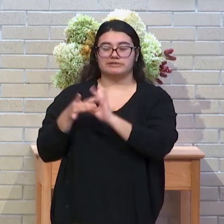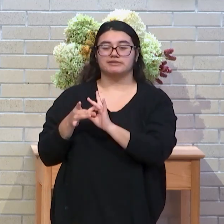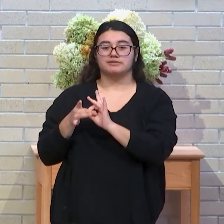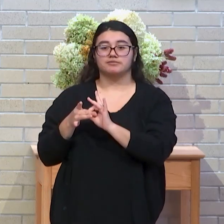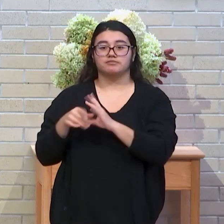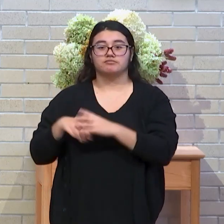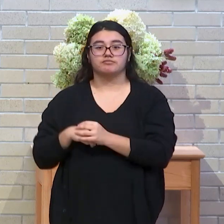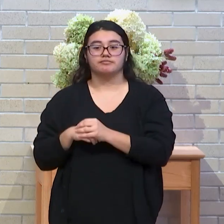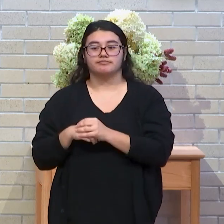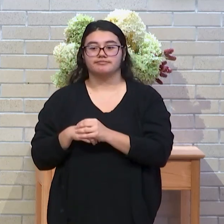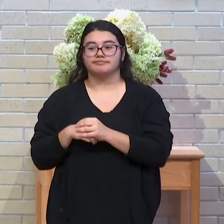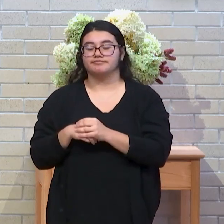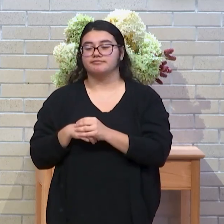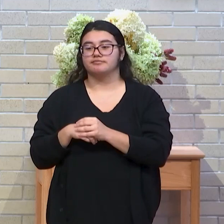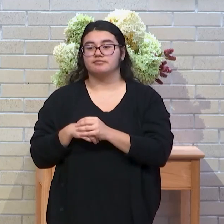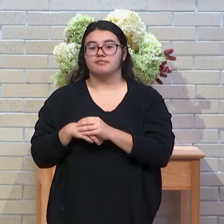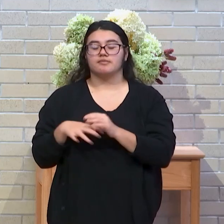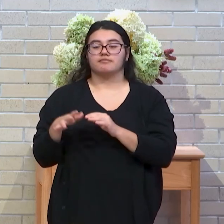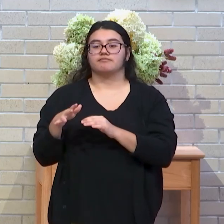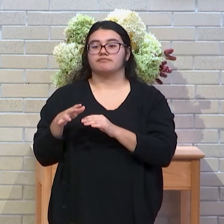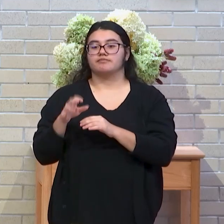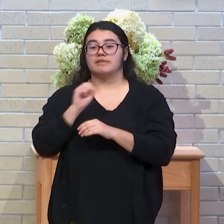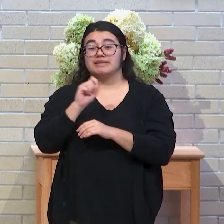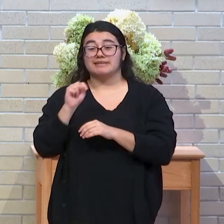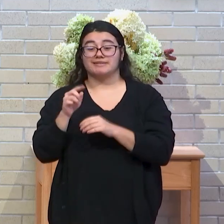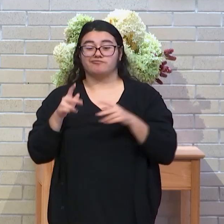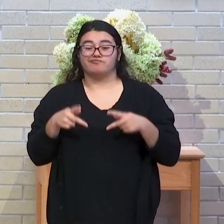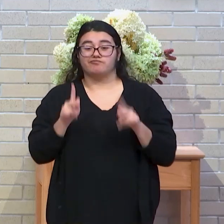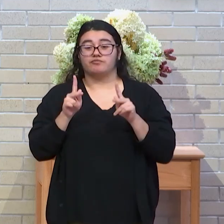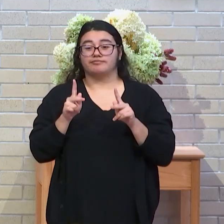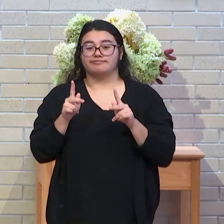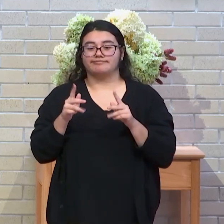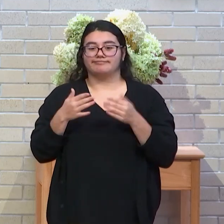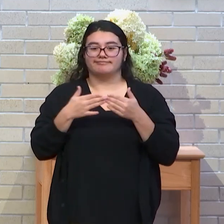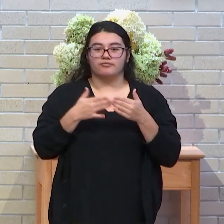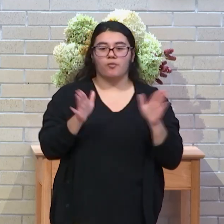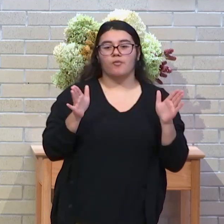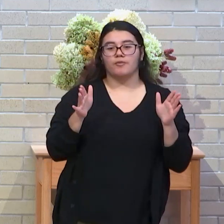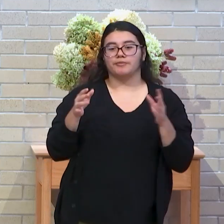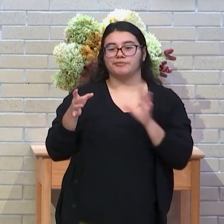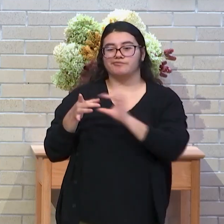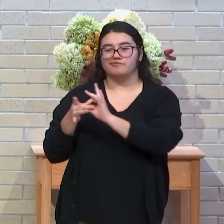so many doors, networking, you never know what can happen. So, thank you.